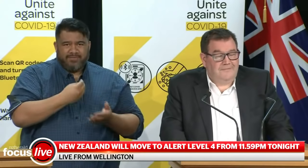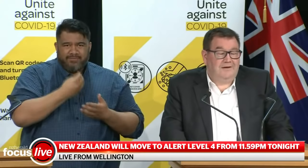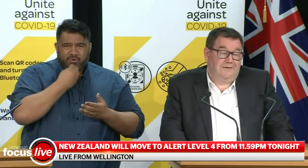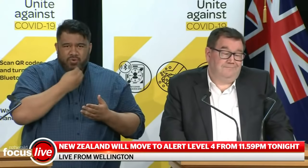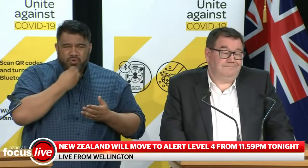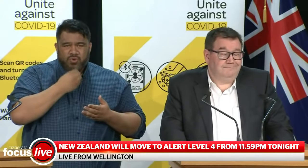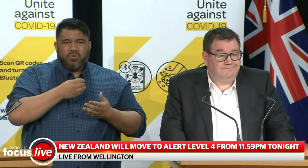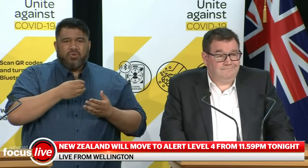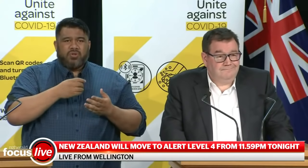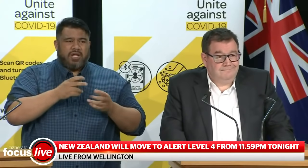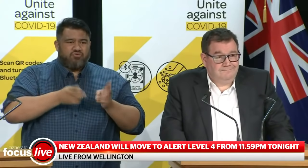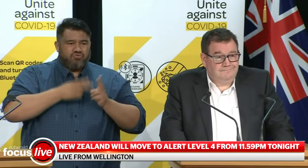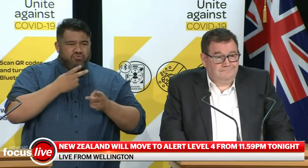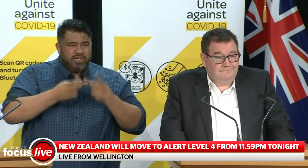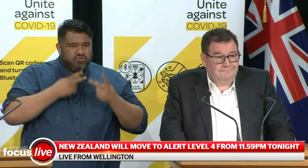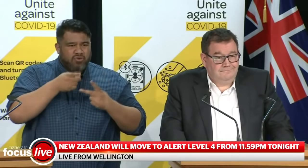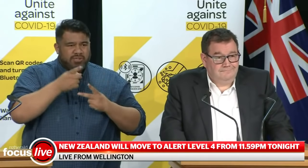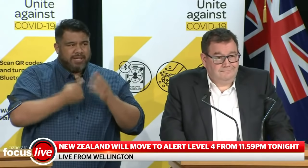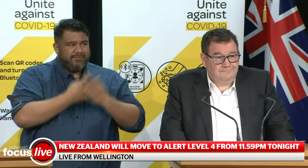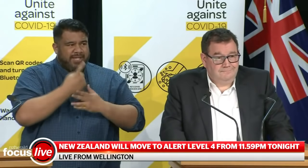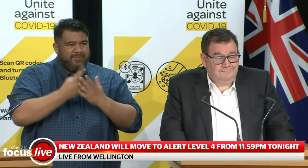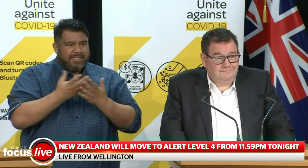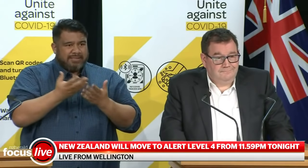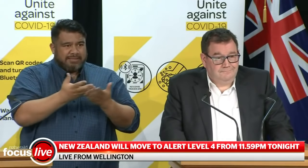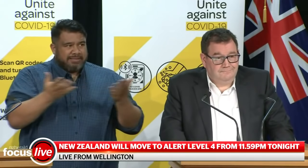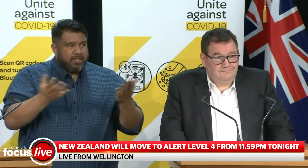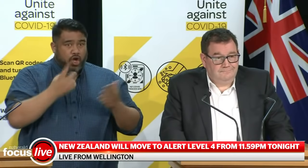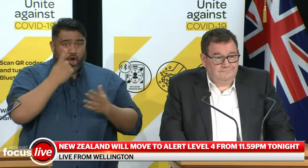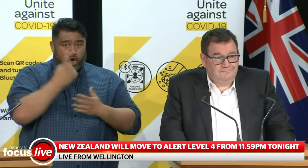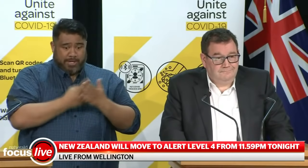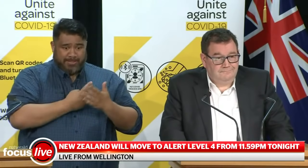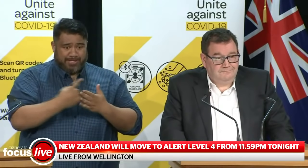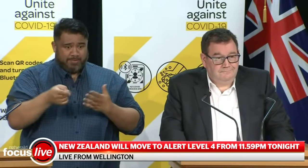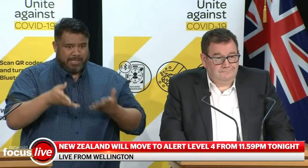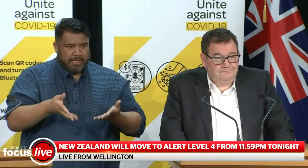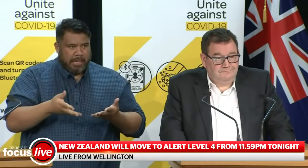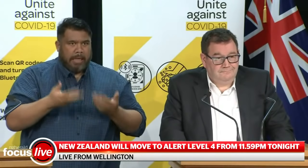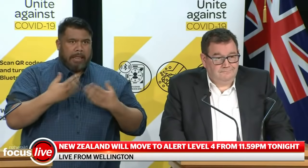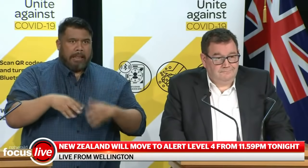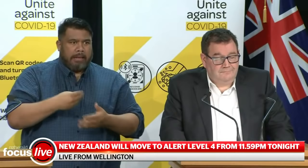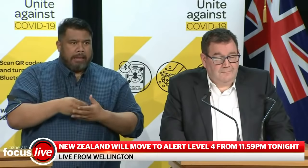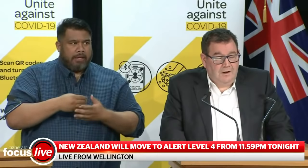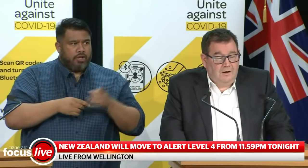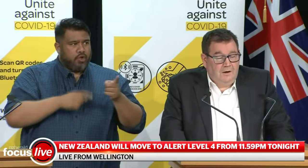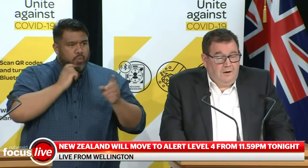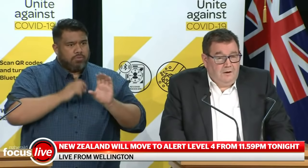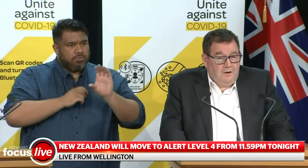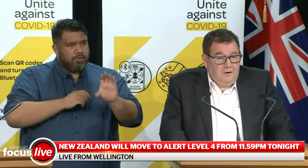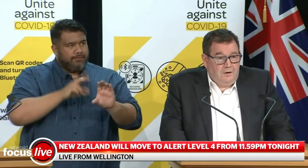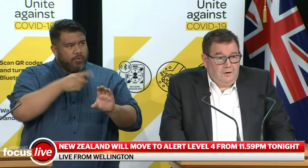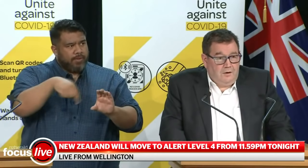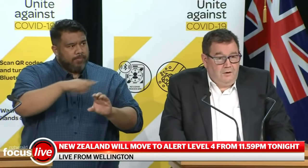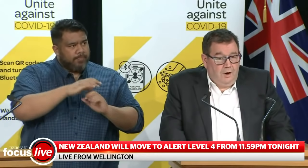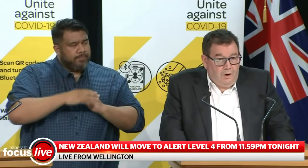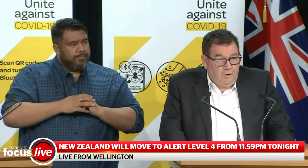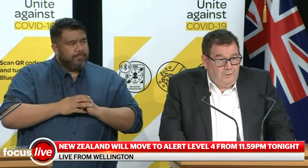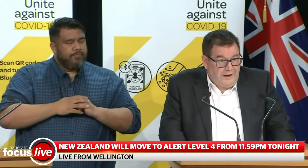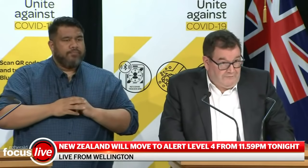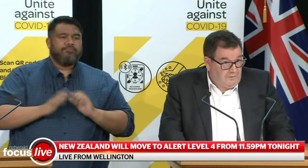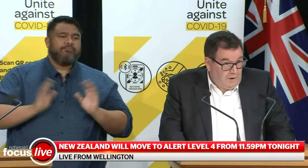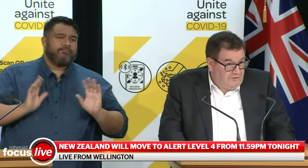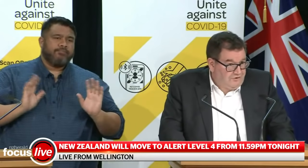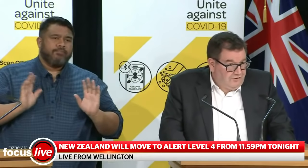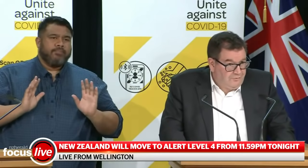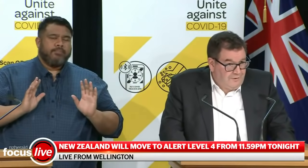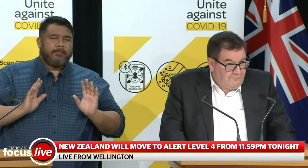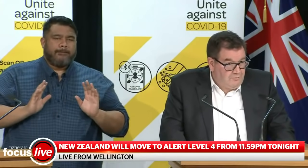lot of restaurants are doing on specific events that are only running for this week. Have you considered any sort of reimbursement for the wastage that's going to go? No, look, we